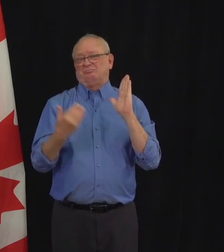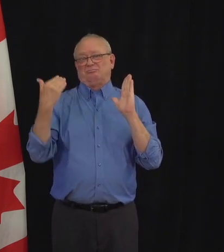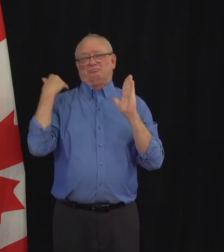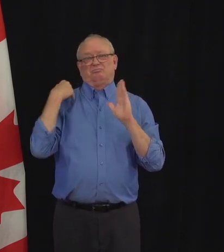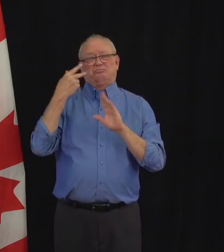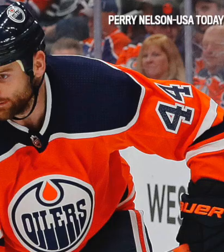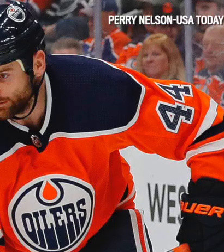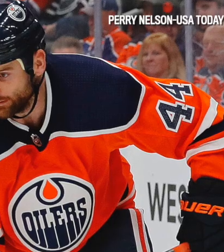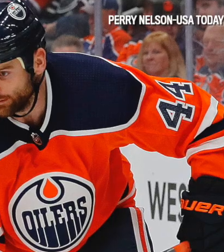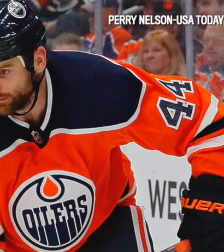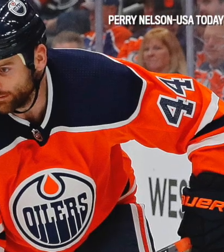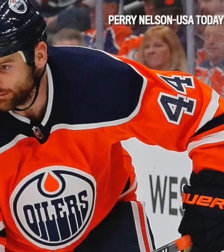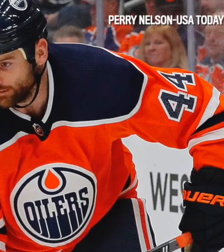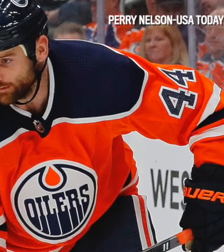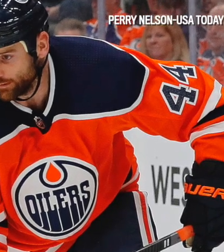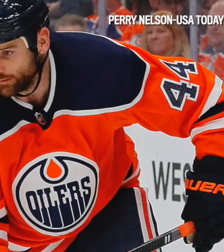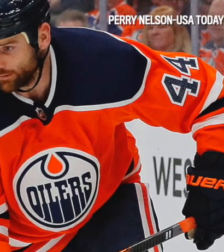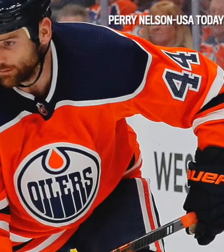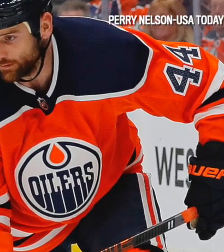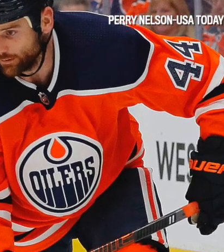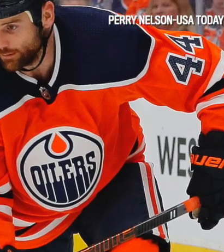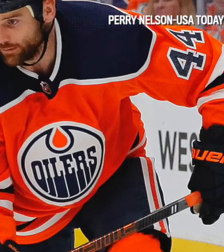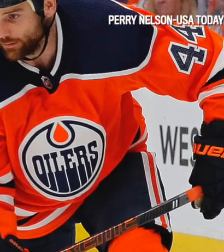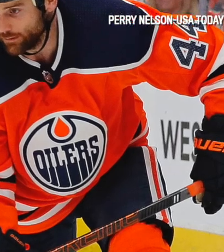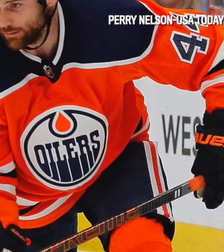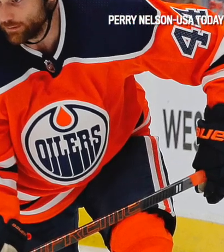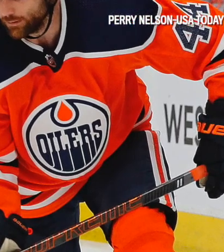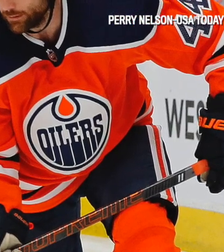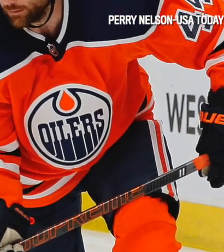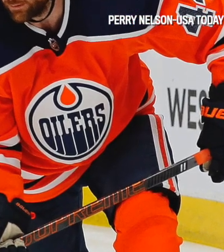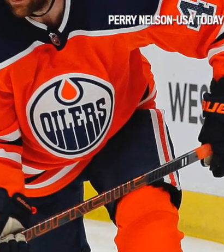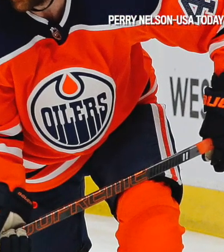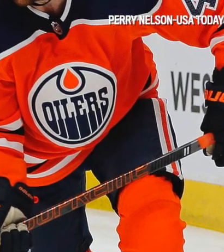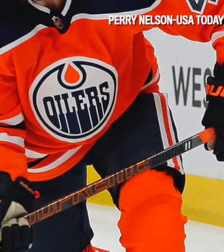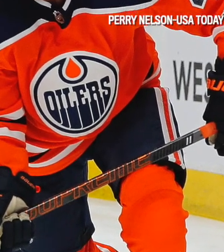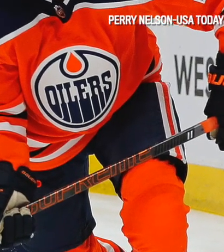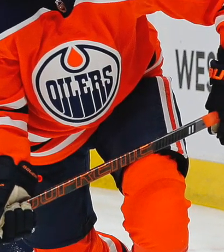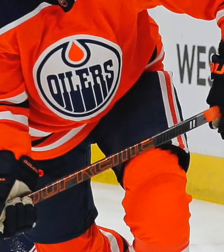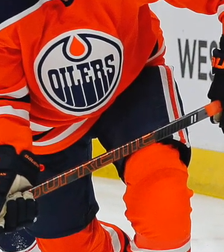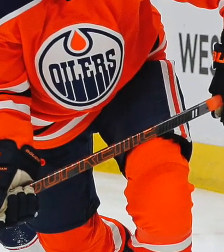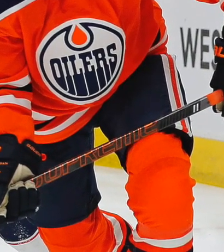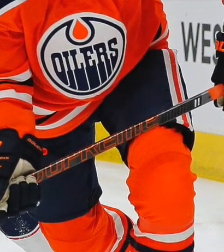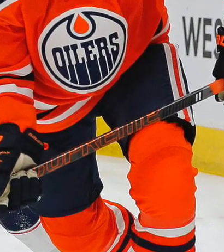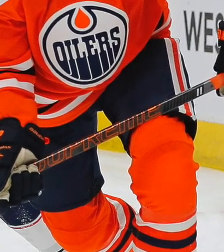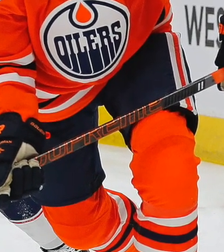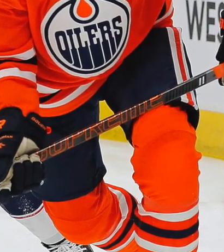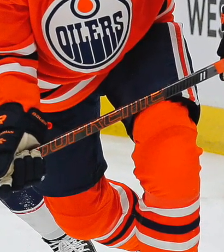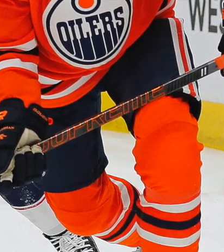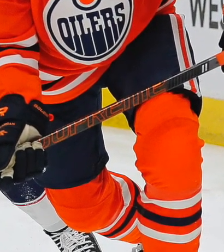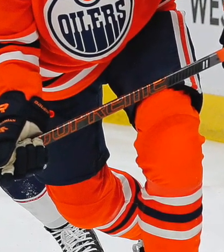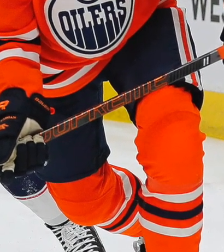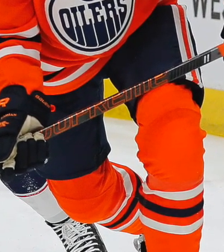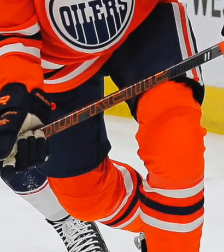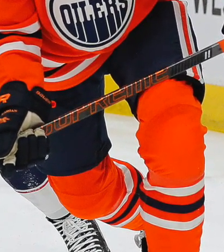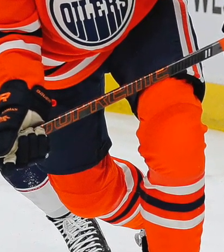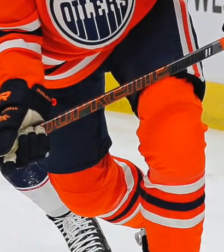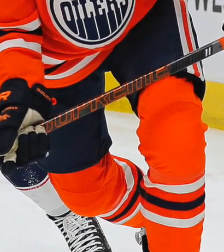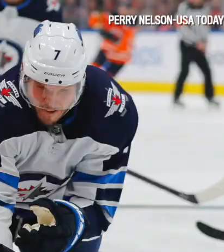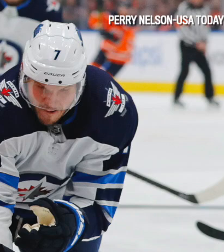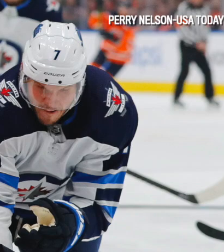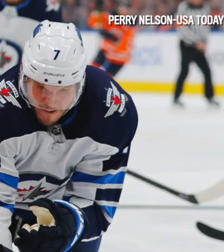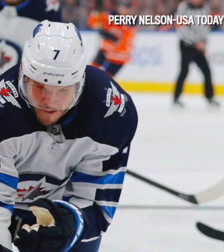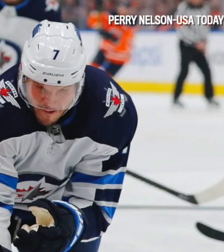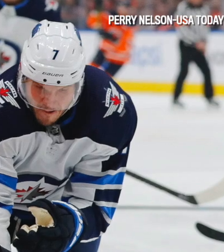our proposal of the conditions that we would need to have met in order to have Edmonton considered as a hub city. And the conditions, again, that we